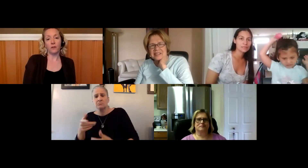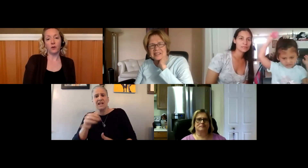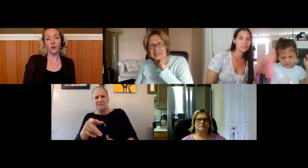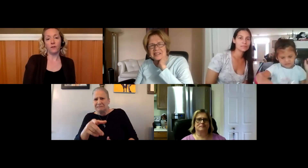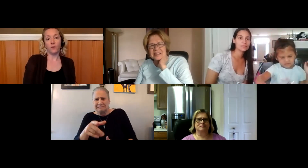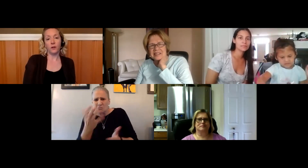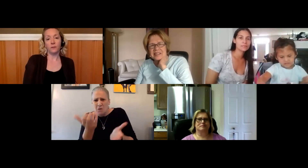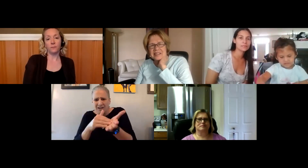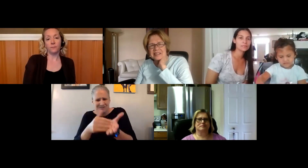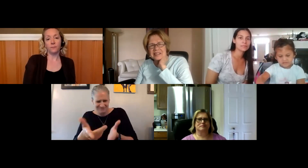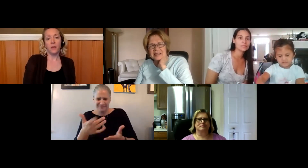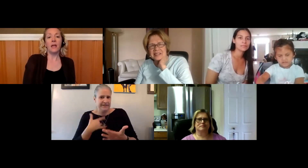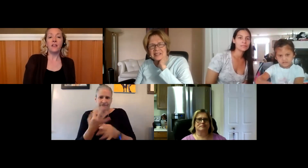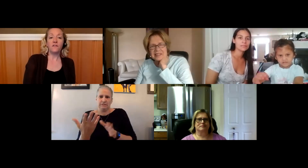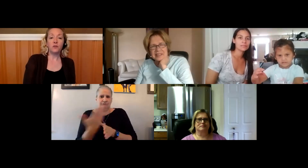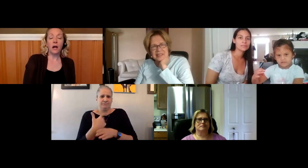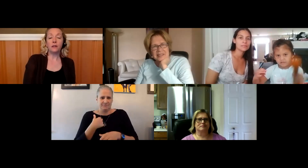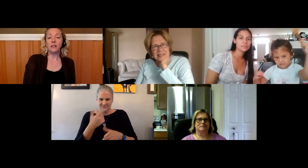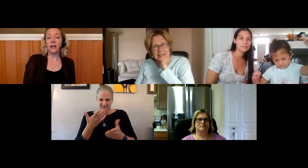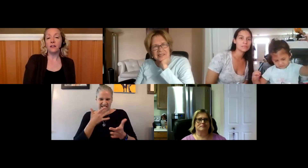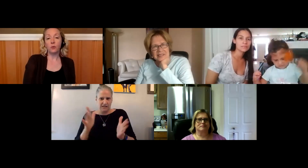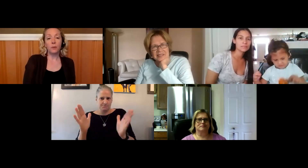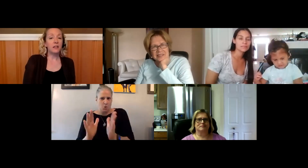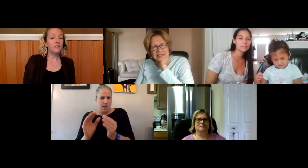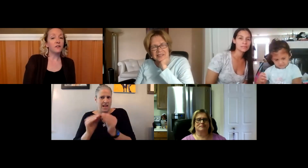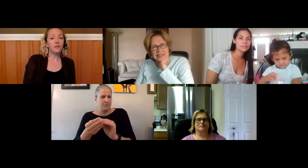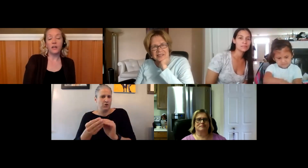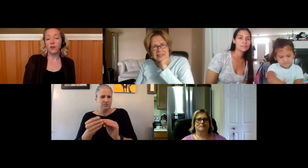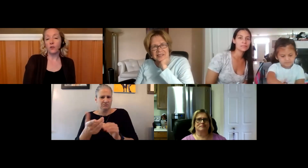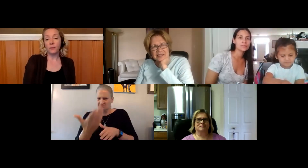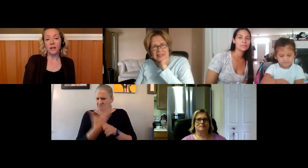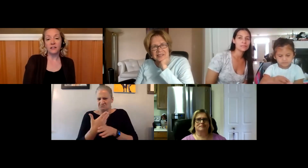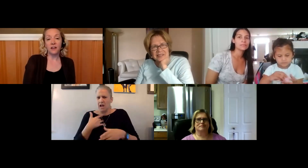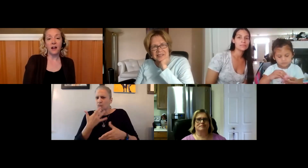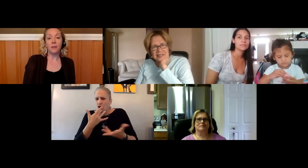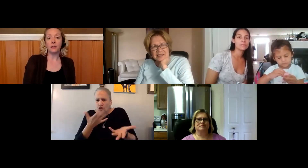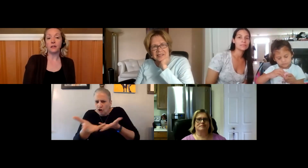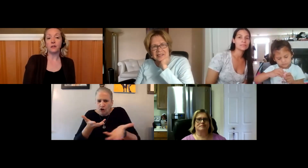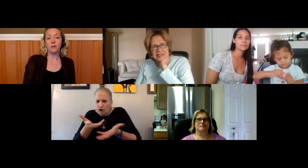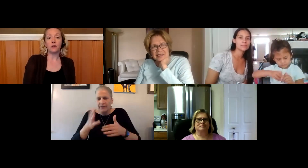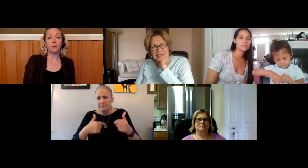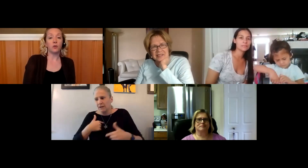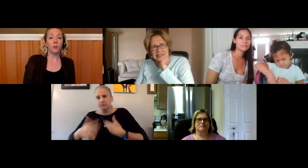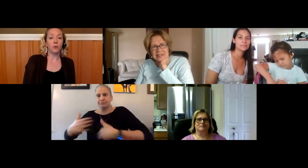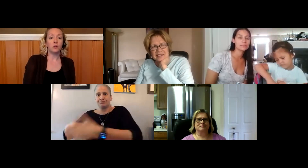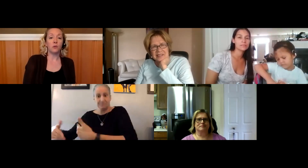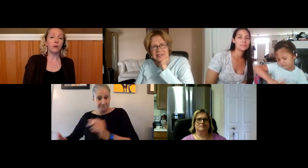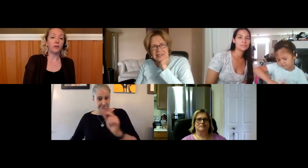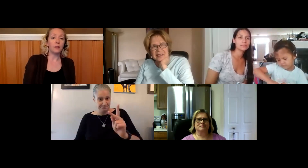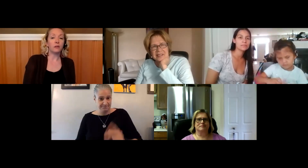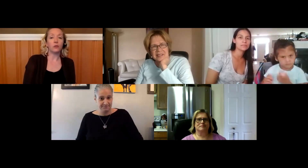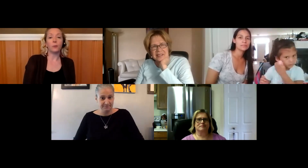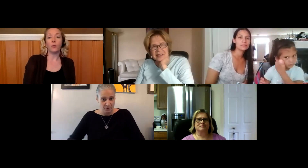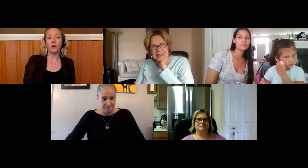for it. If you guys need anything repeated, feel free to interrupt at any time. It's nice that we have a small number, so I'd rather make this a little bit